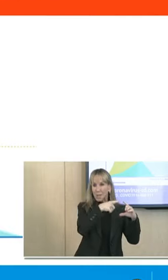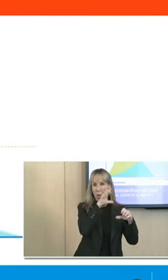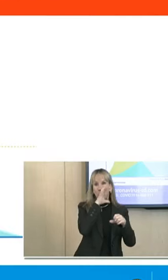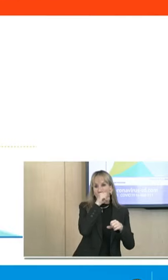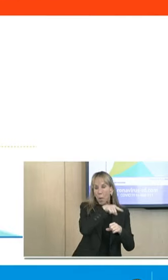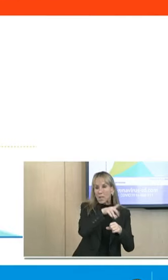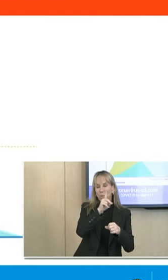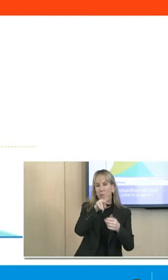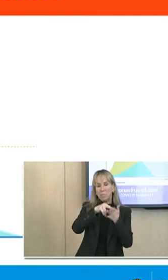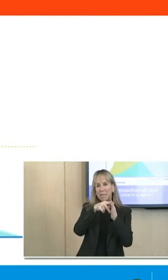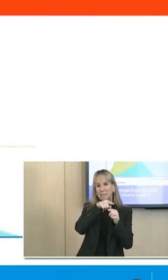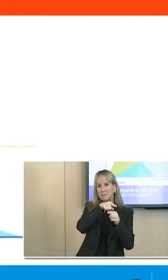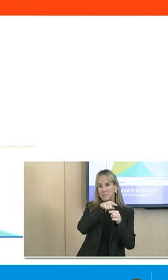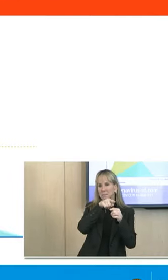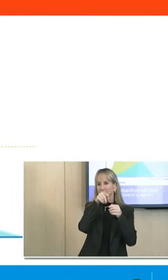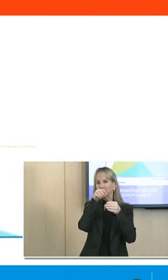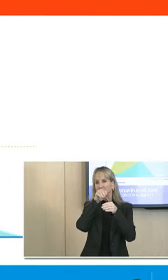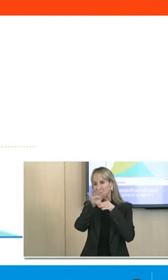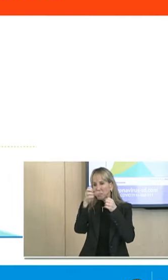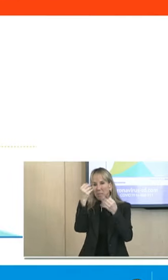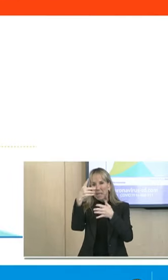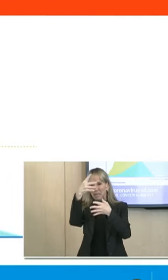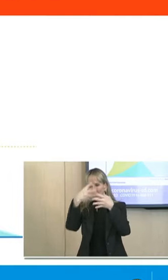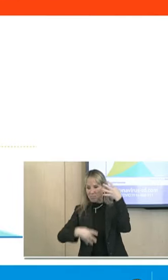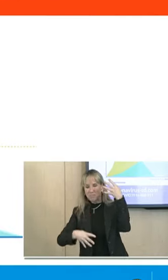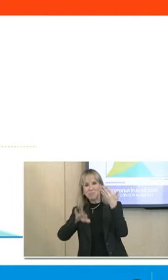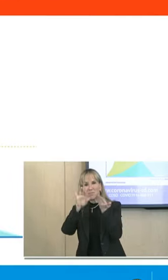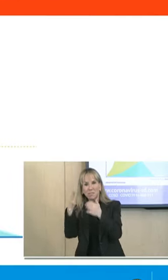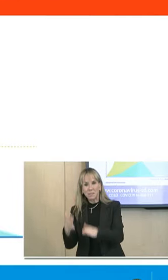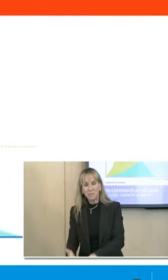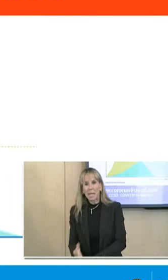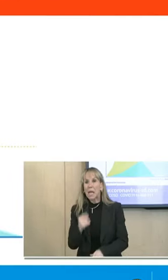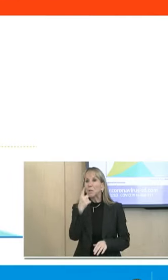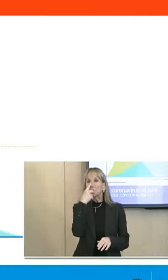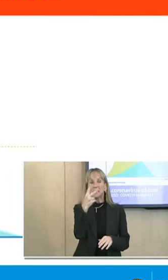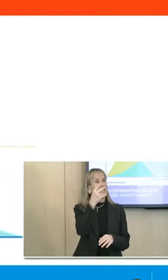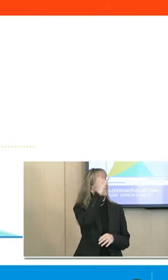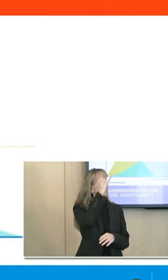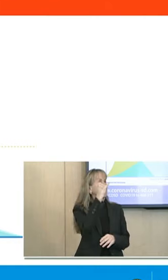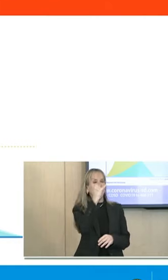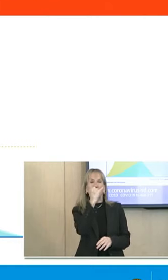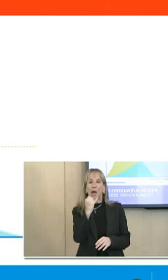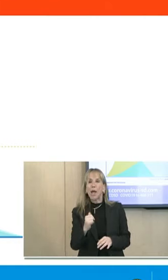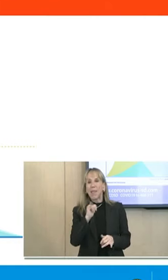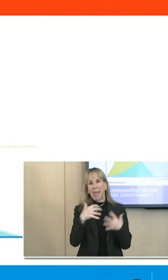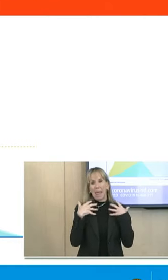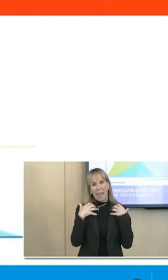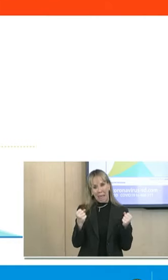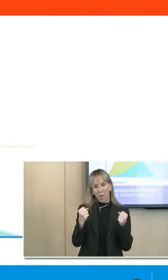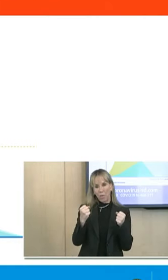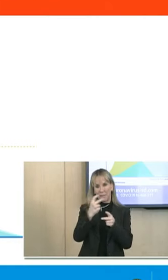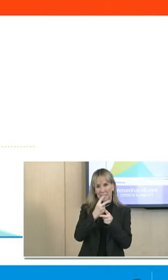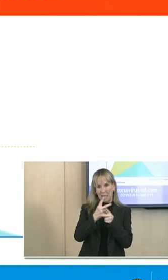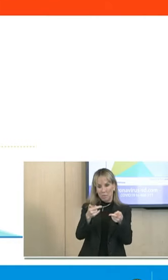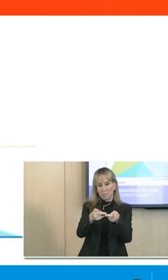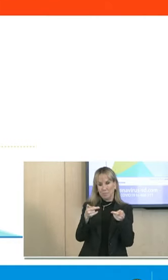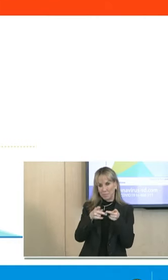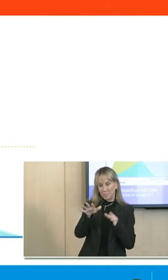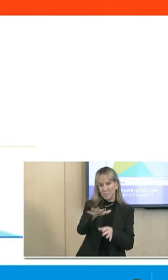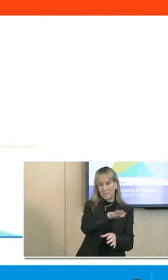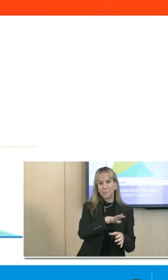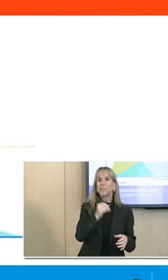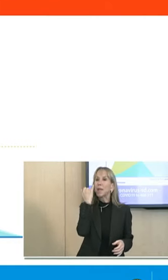that fine dotted line, our healthcare capacity. And as Supervisor Fletcher